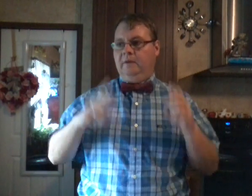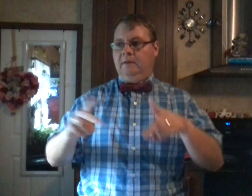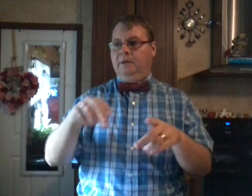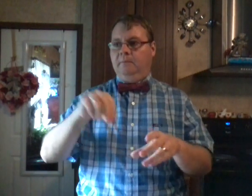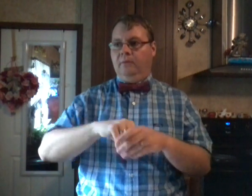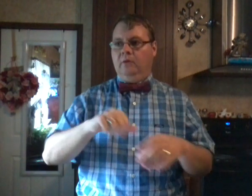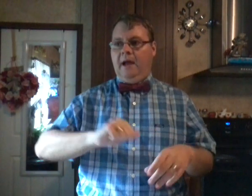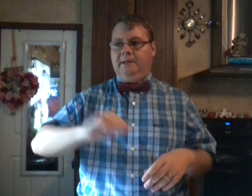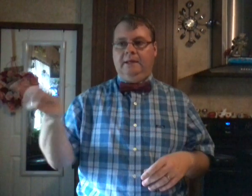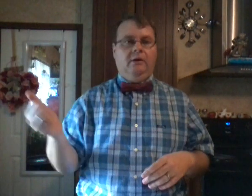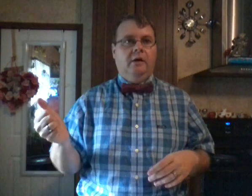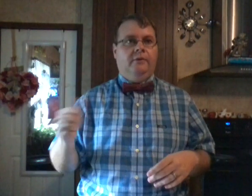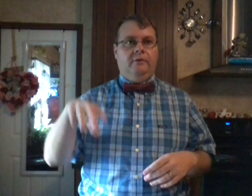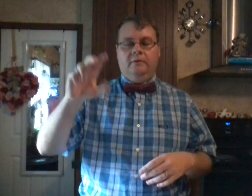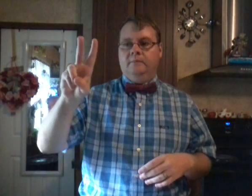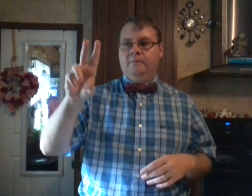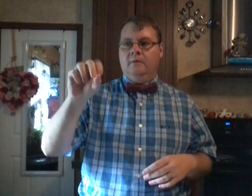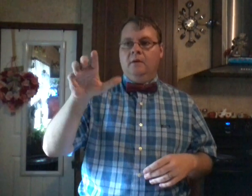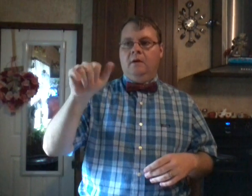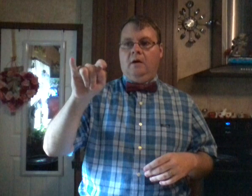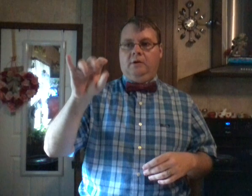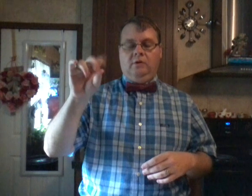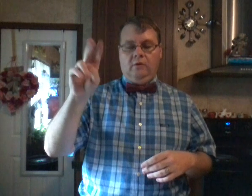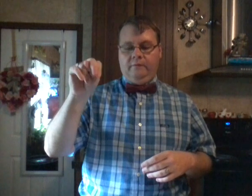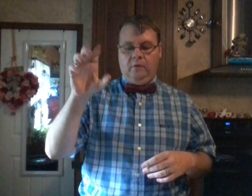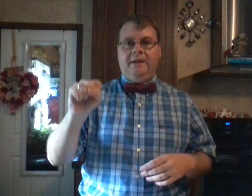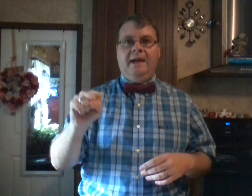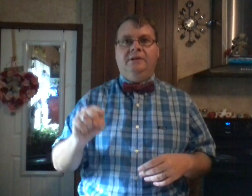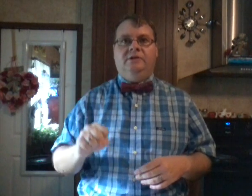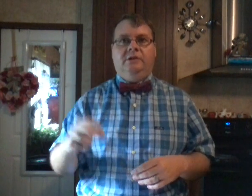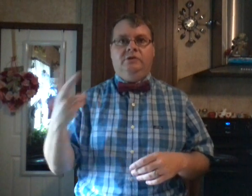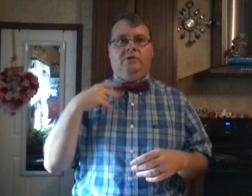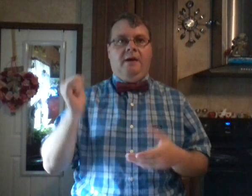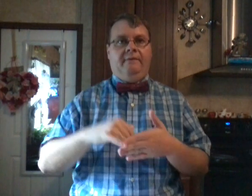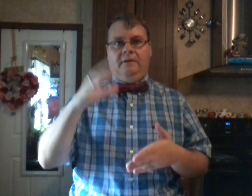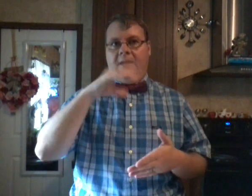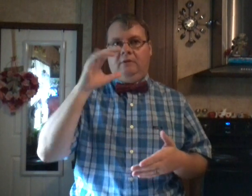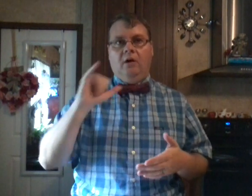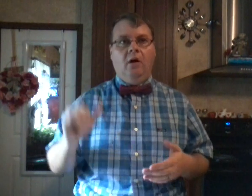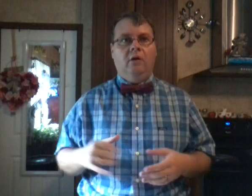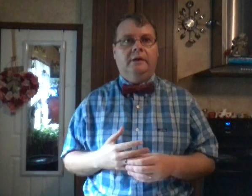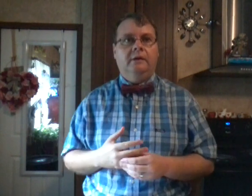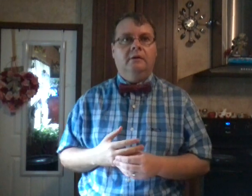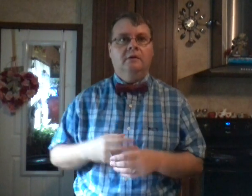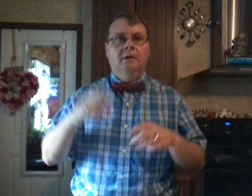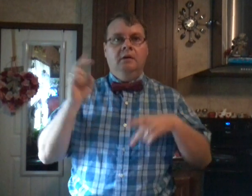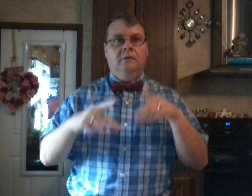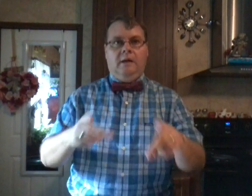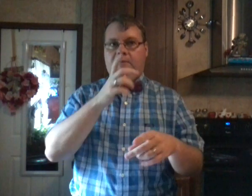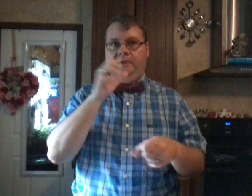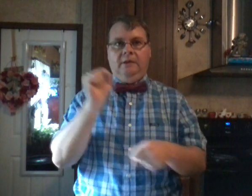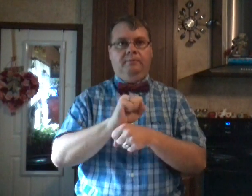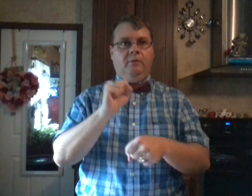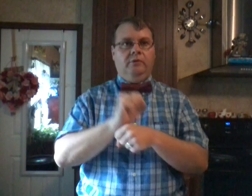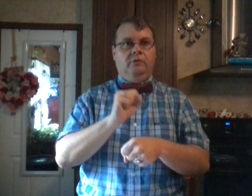see people like in other, you know, vocations, you know, having that calling. Like people, you